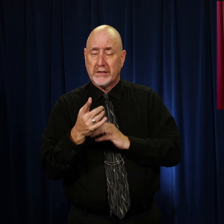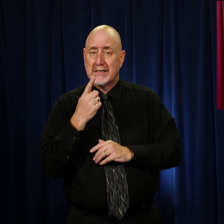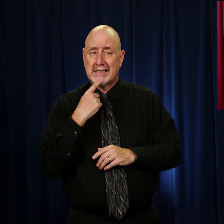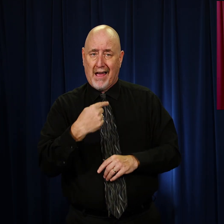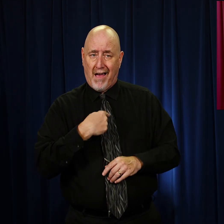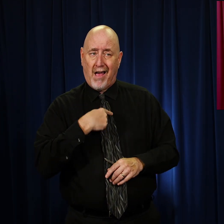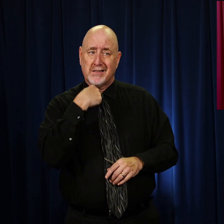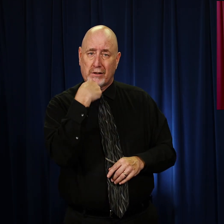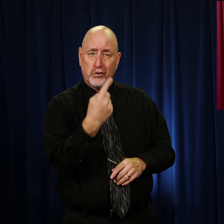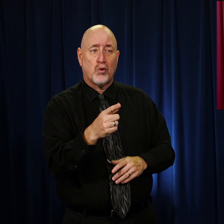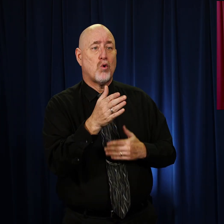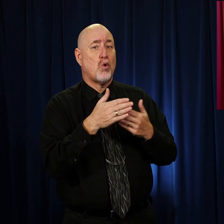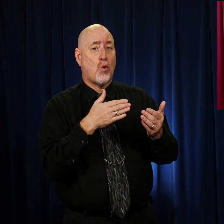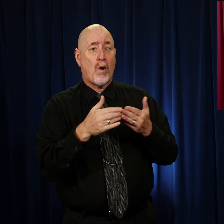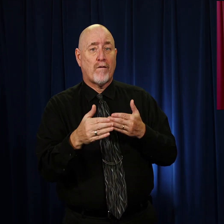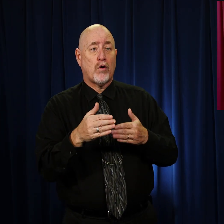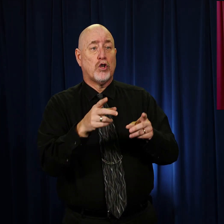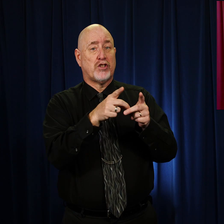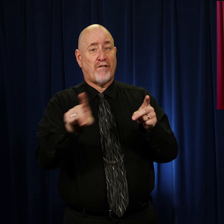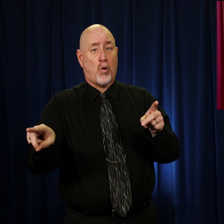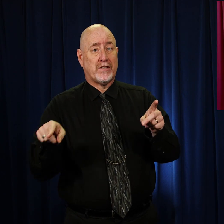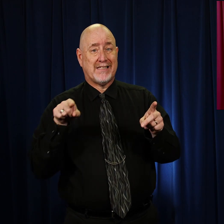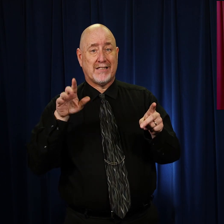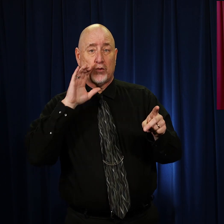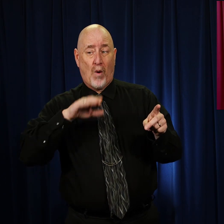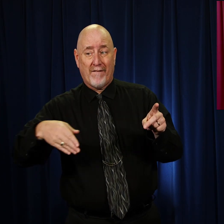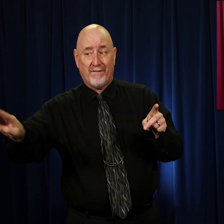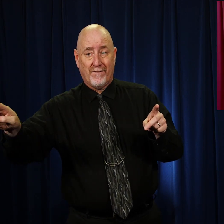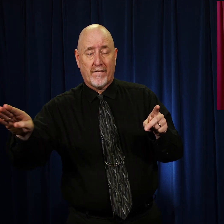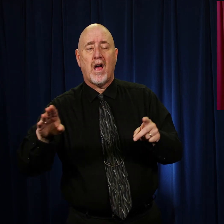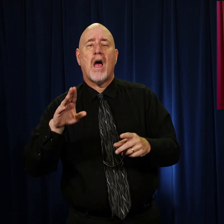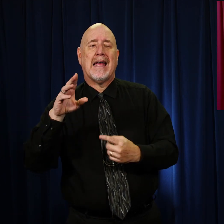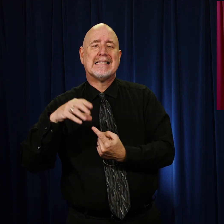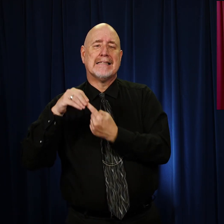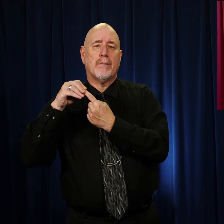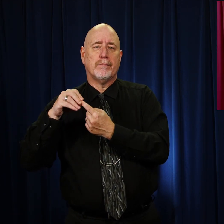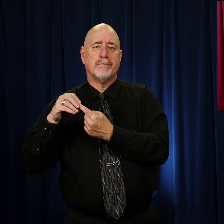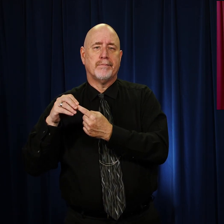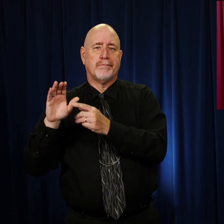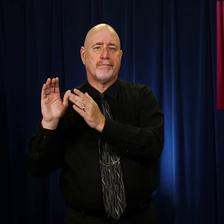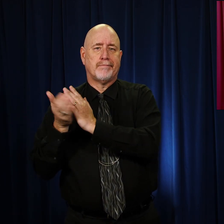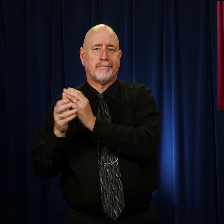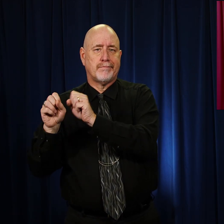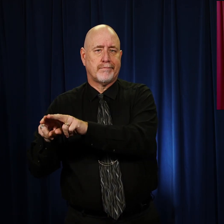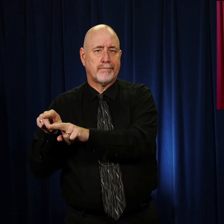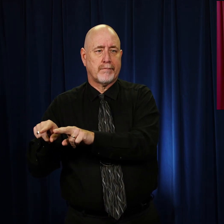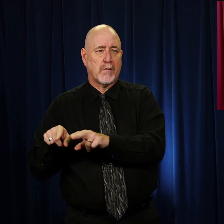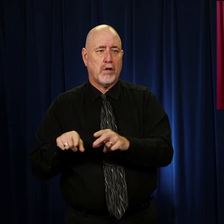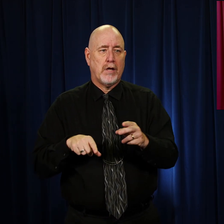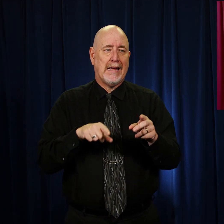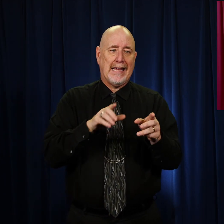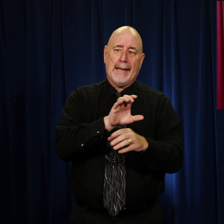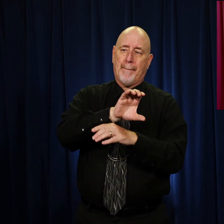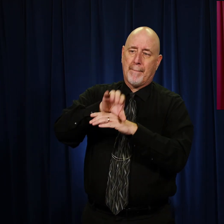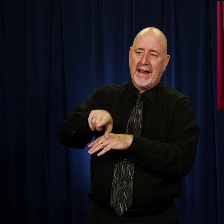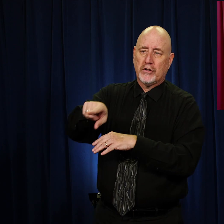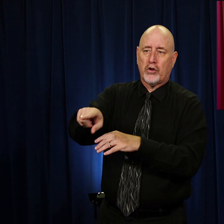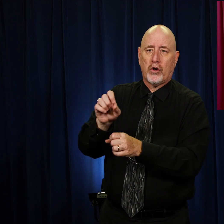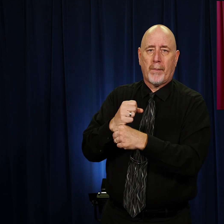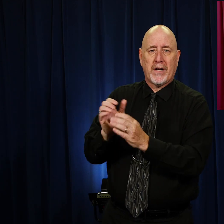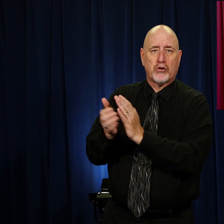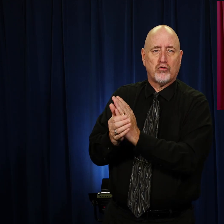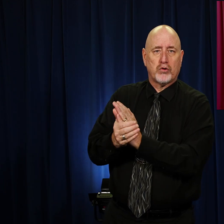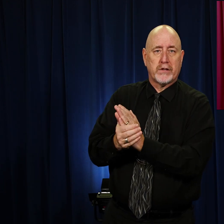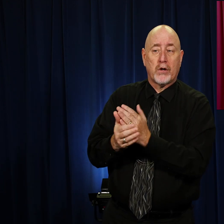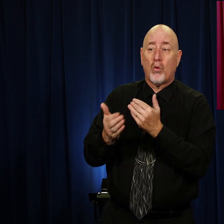says, I say to you that the one who divorces his wife except for the cause of unchastity makes her commit adultery.